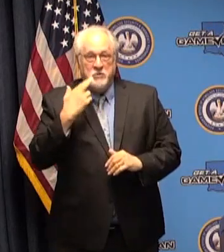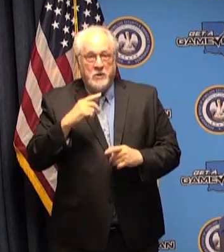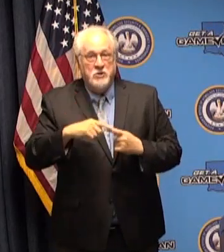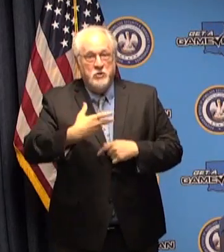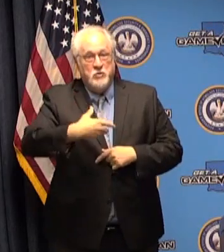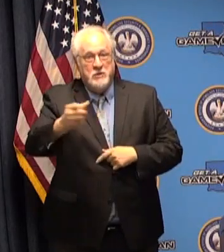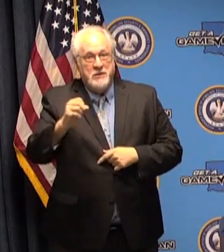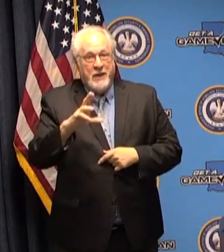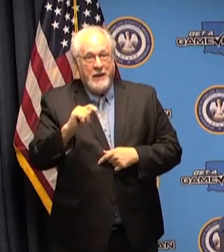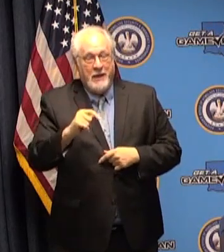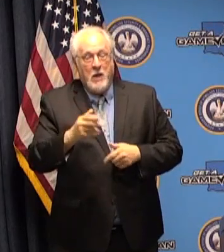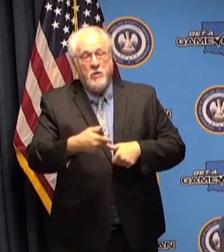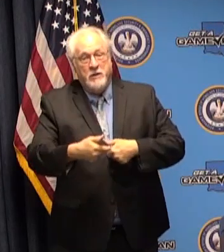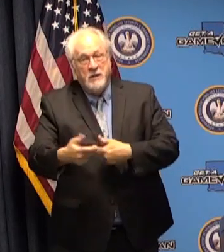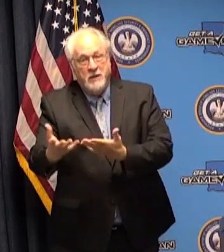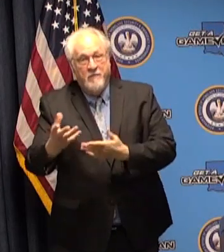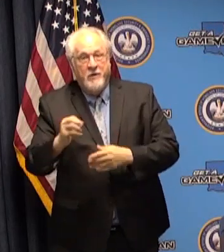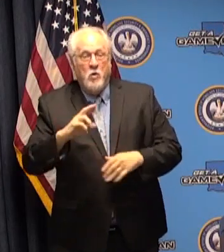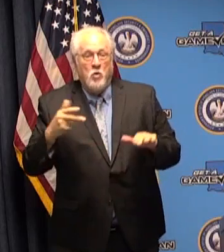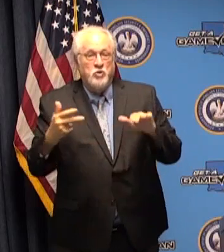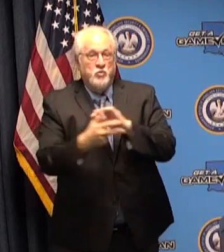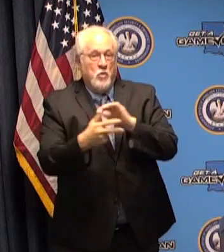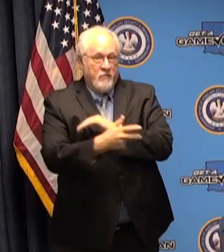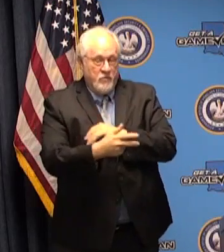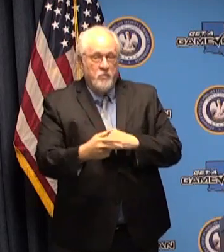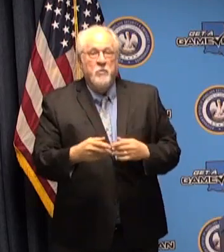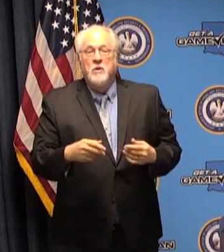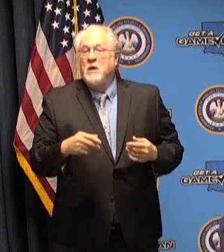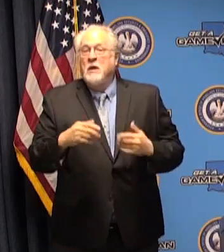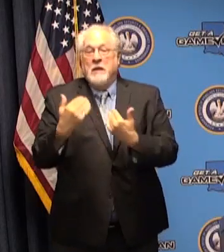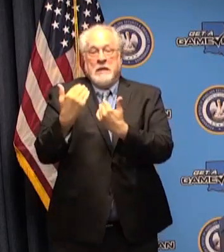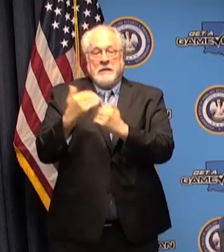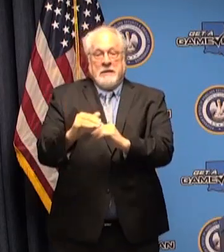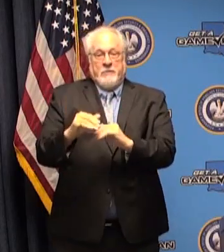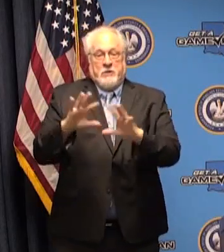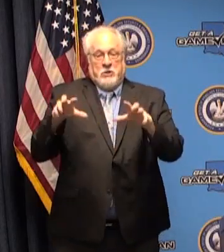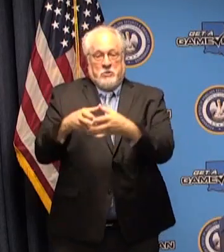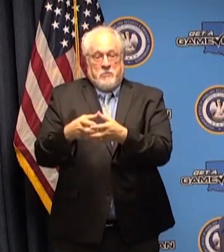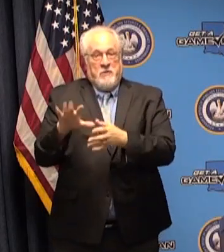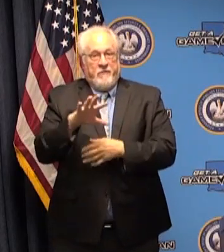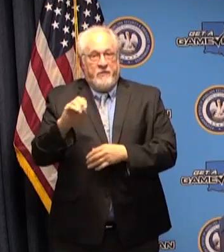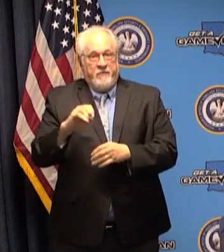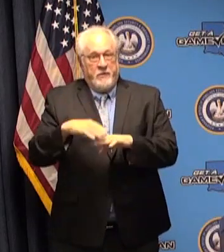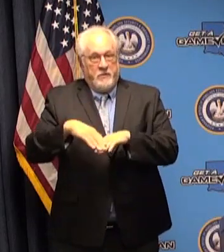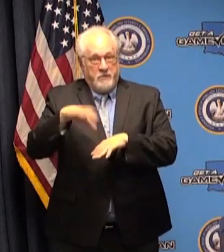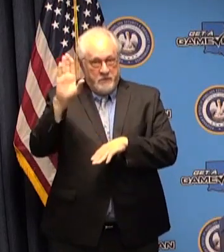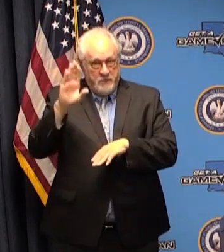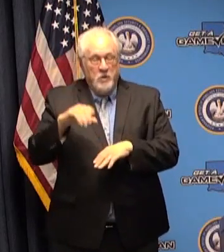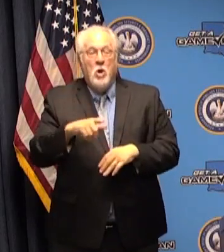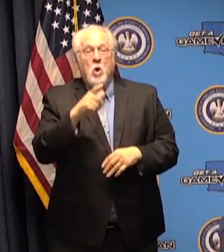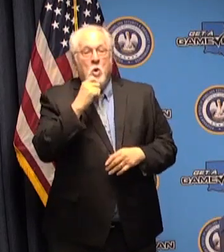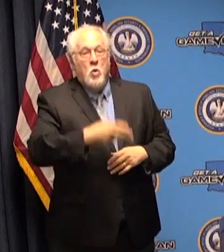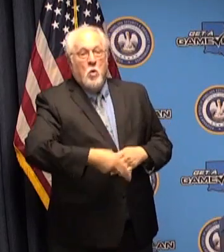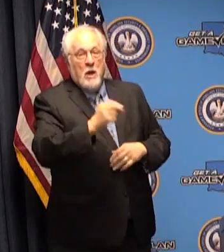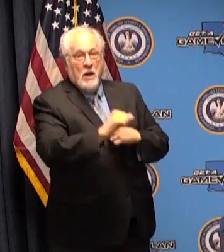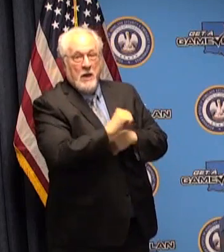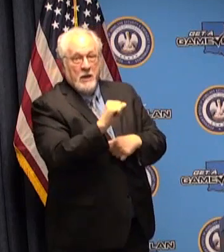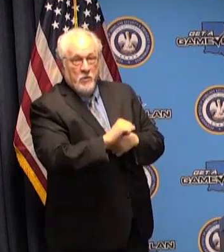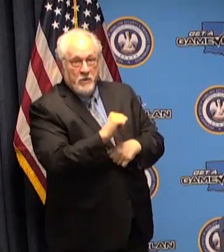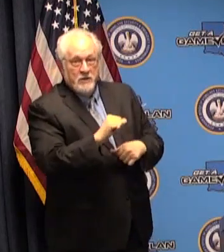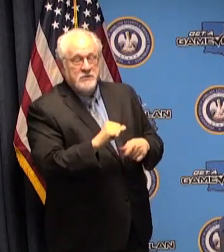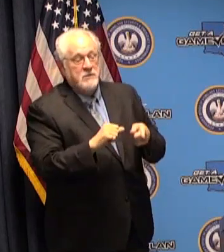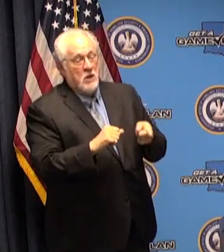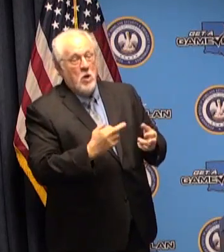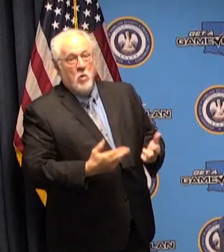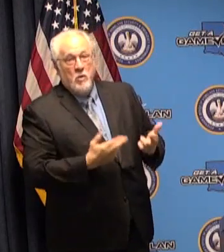restaurants to takeout, delivery, and drive-through, limiting all gatherings to 50 people. For those who are in a high-risk category, the